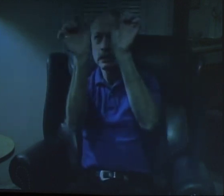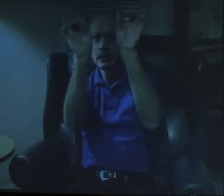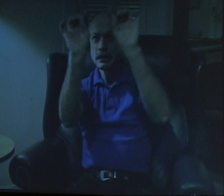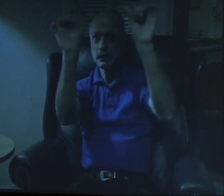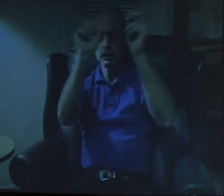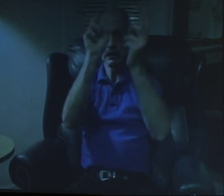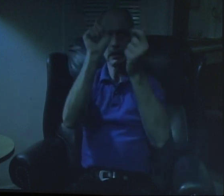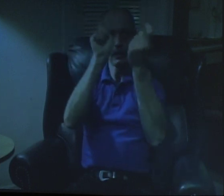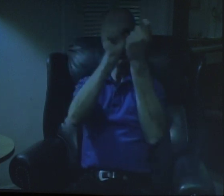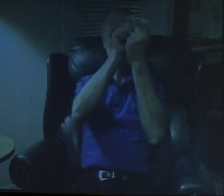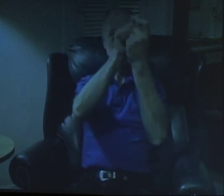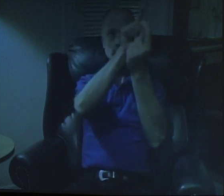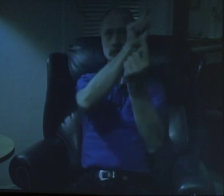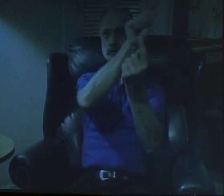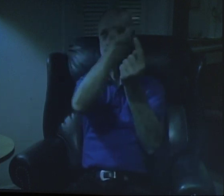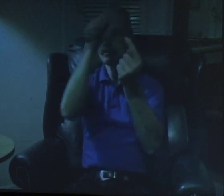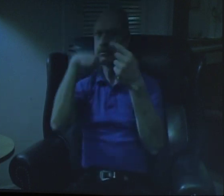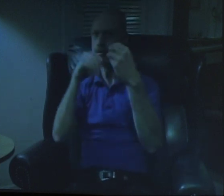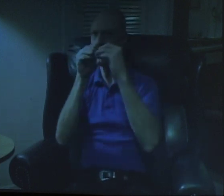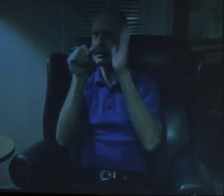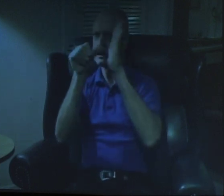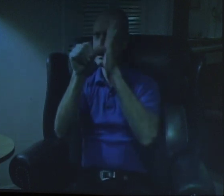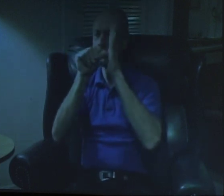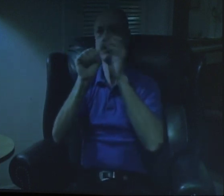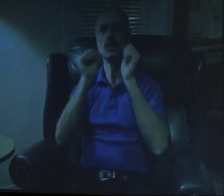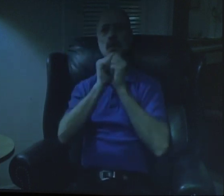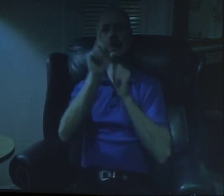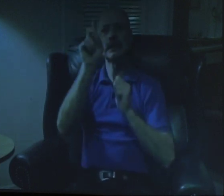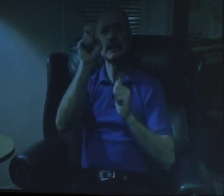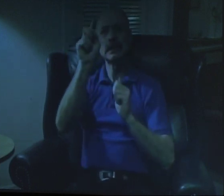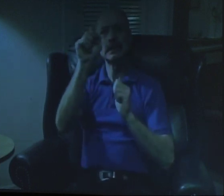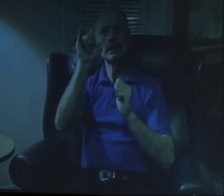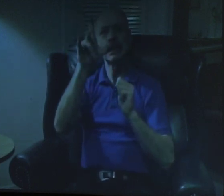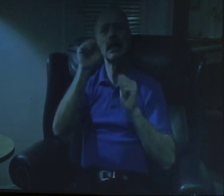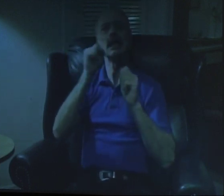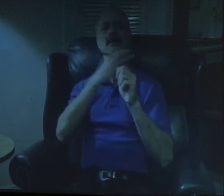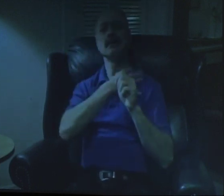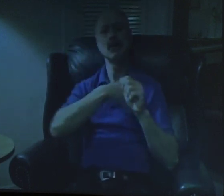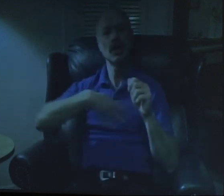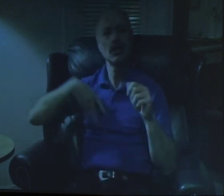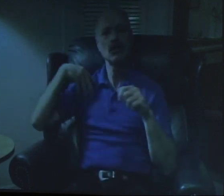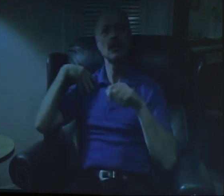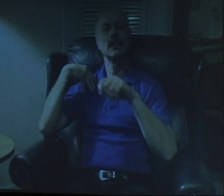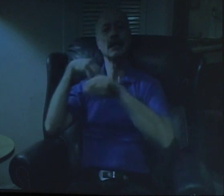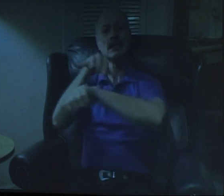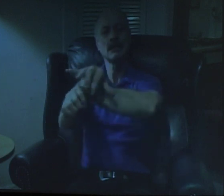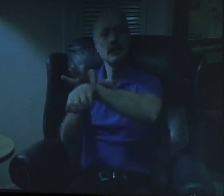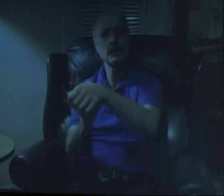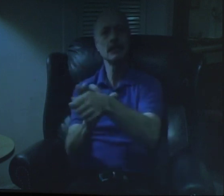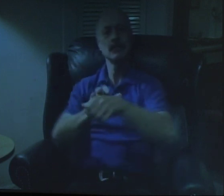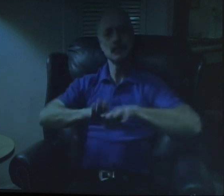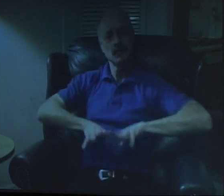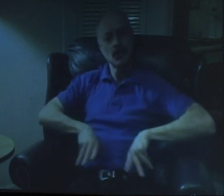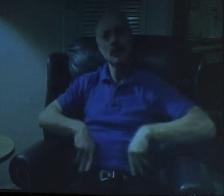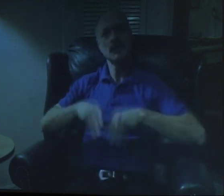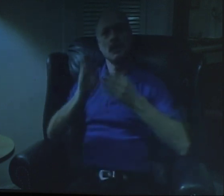eyes were very detailed, and each of the statues and figures in this mural, I paid a lot of attention to